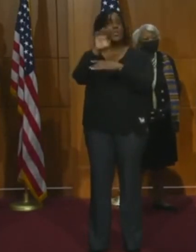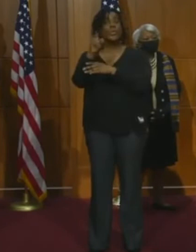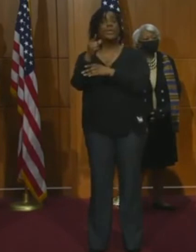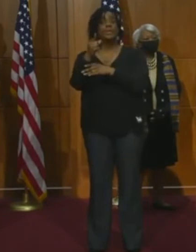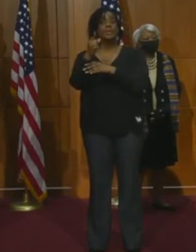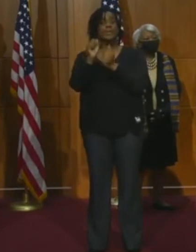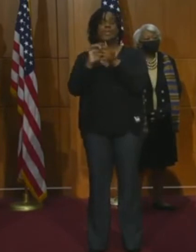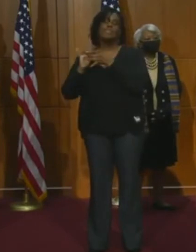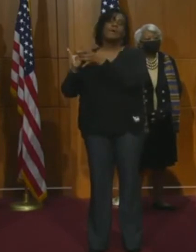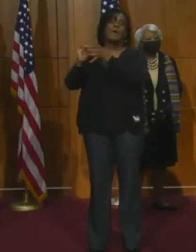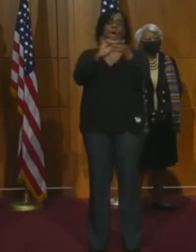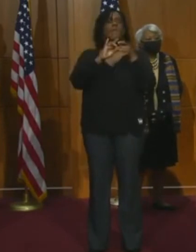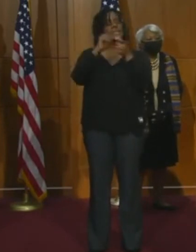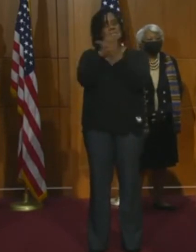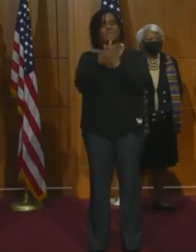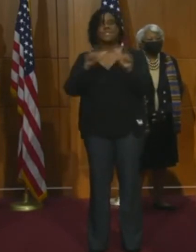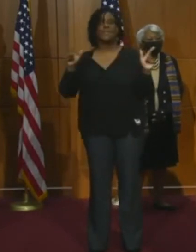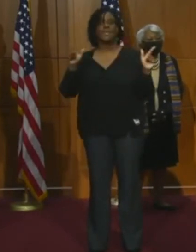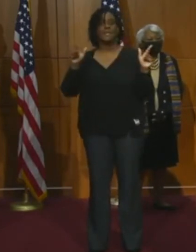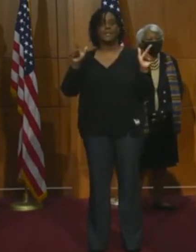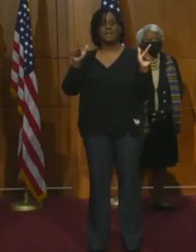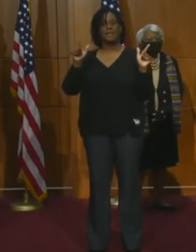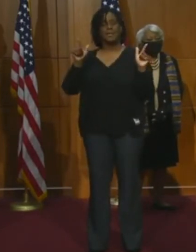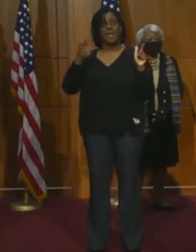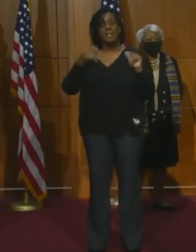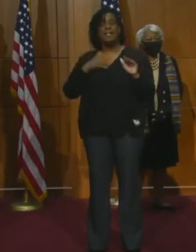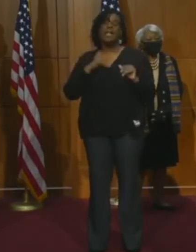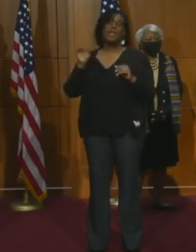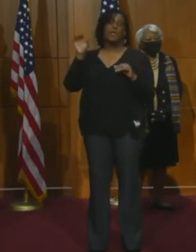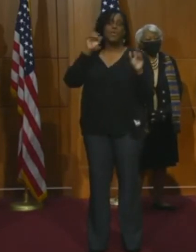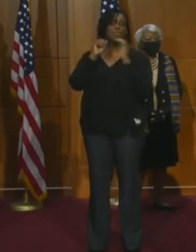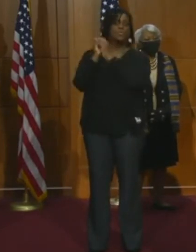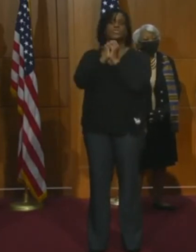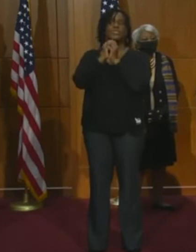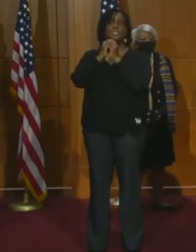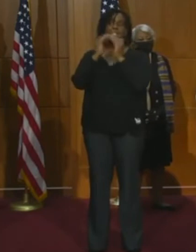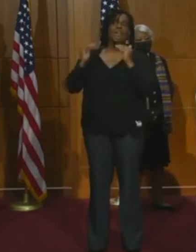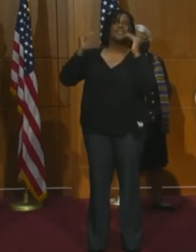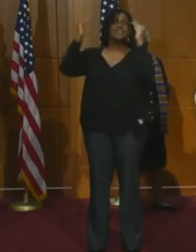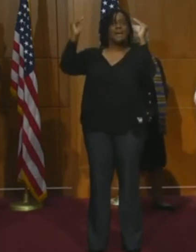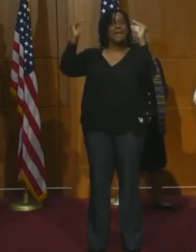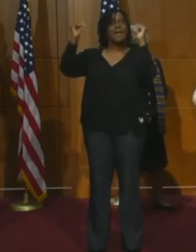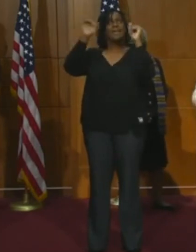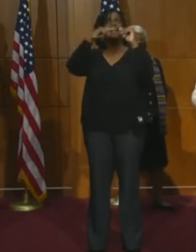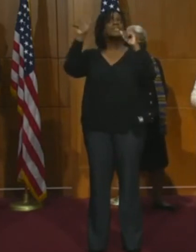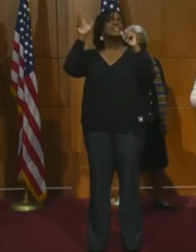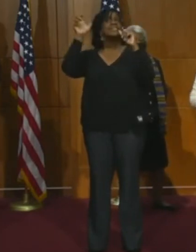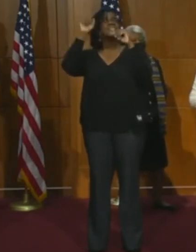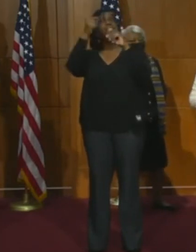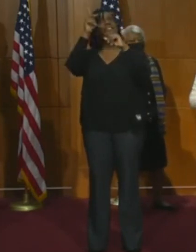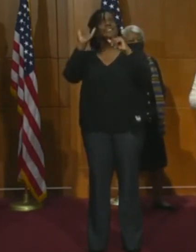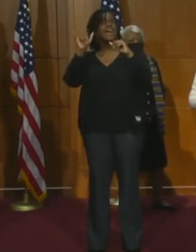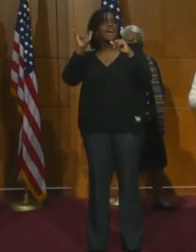with the harmonies of liberty. Let our rejoicing rise high as the listening skies. Let it